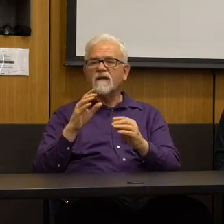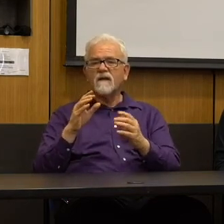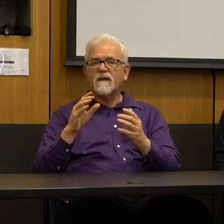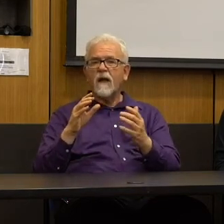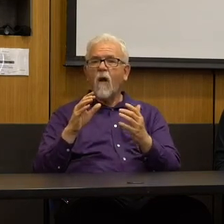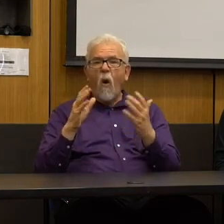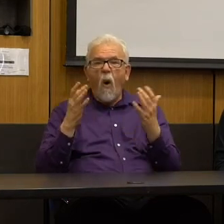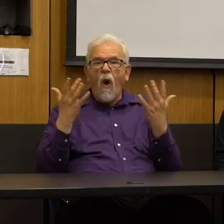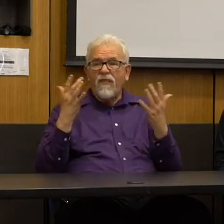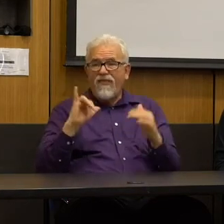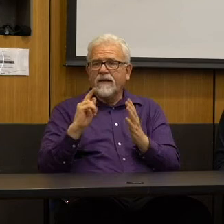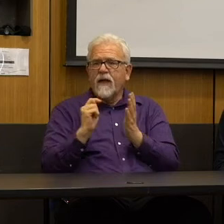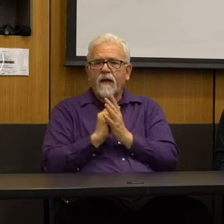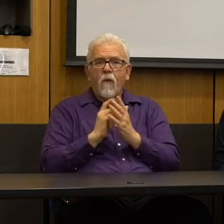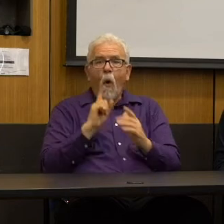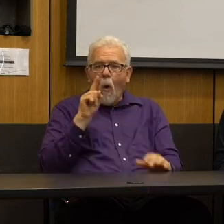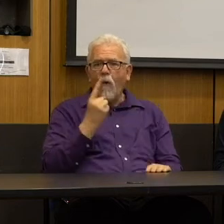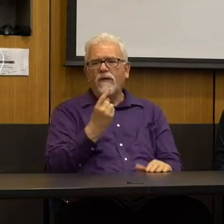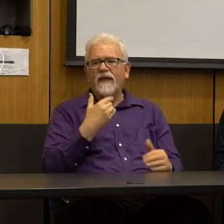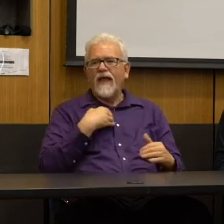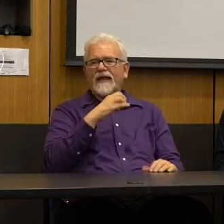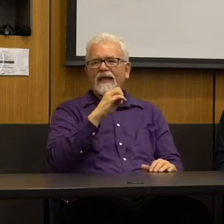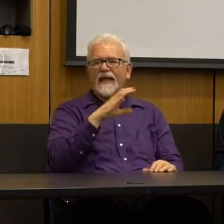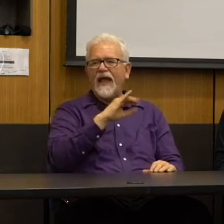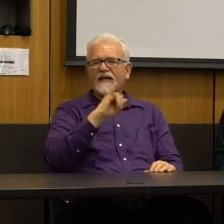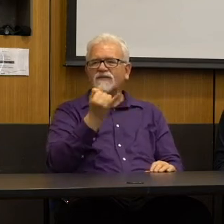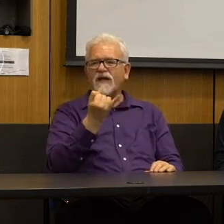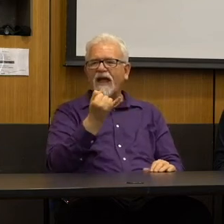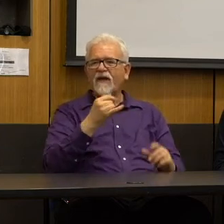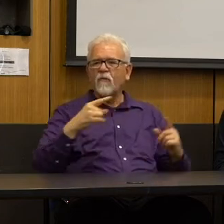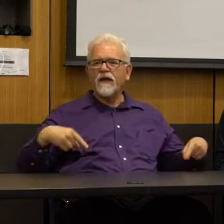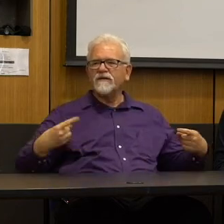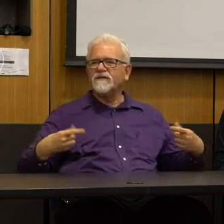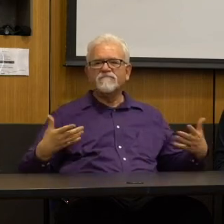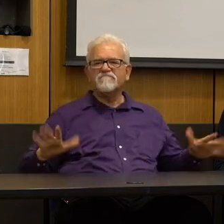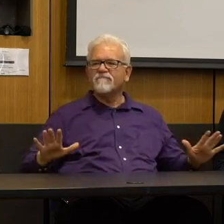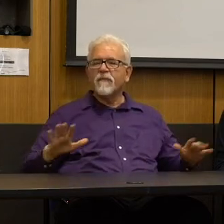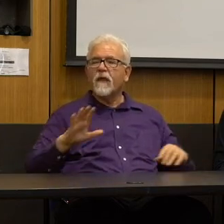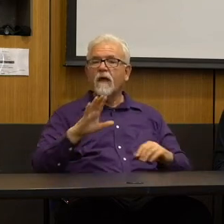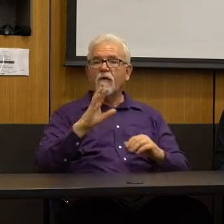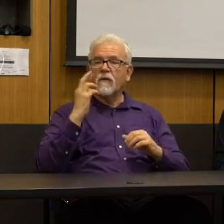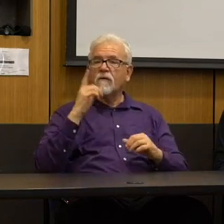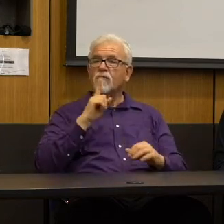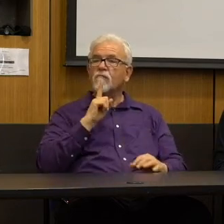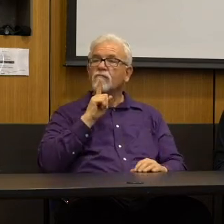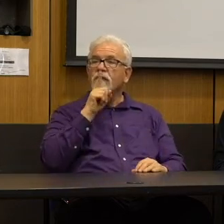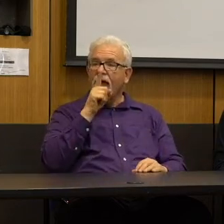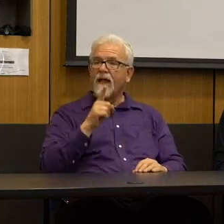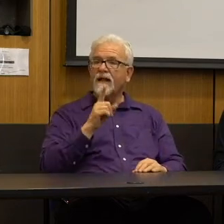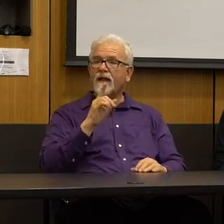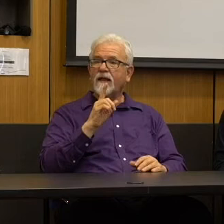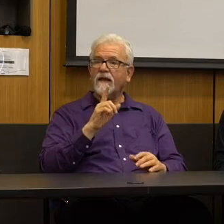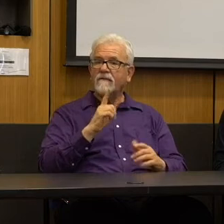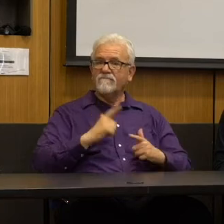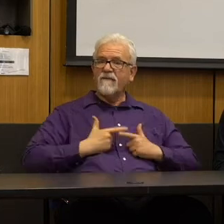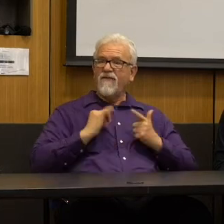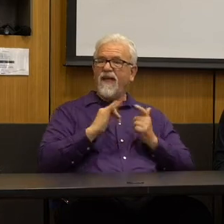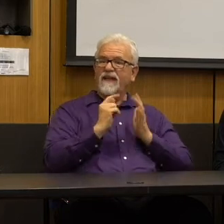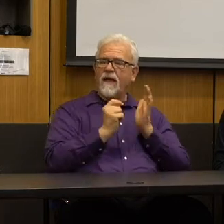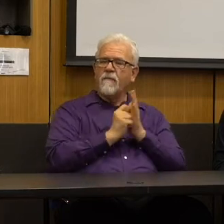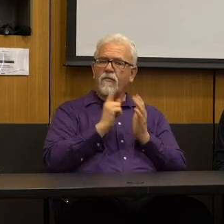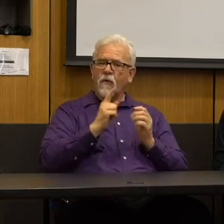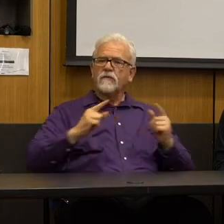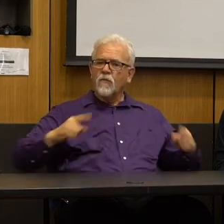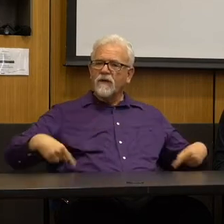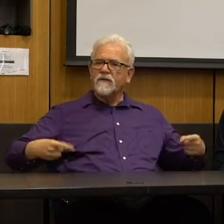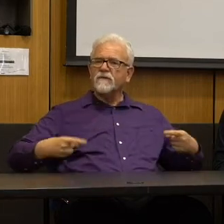and Jennings wheelchairs. And the reality of that time was that these wheelchairs really were